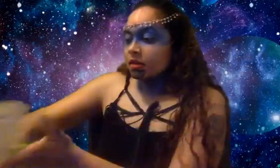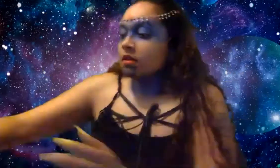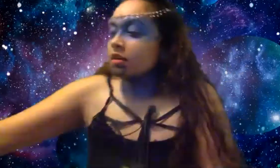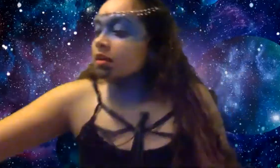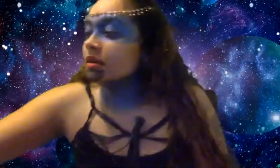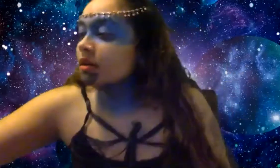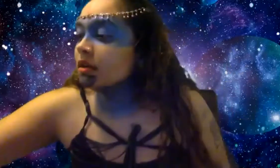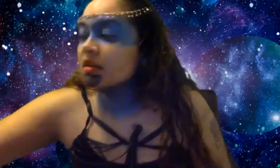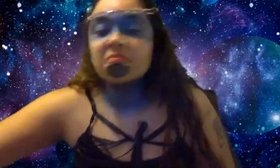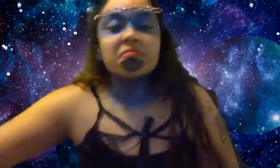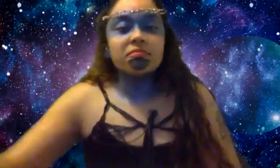This is my rock.